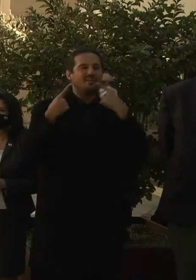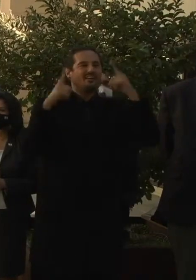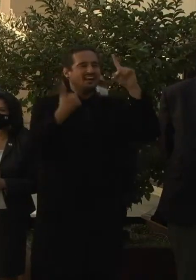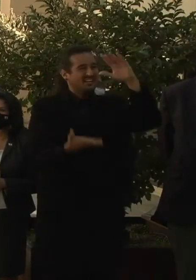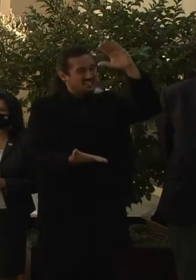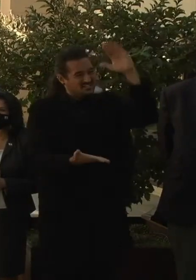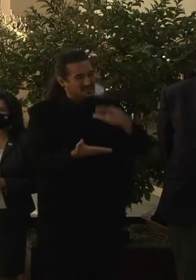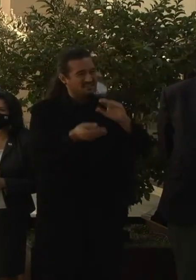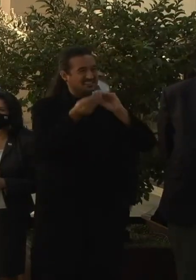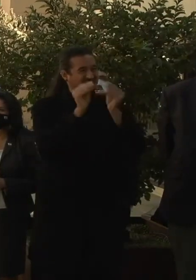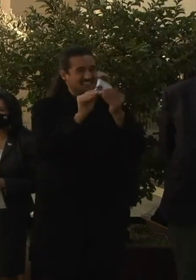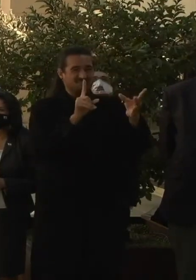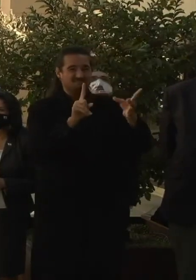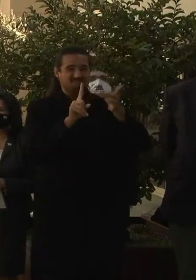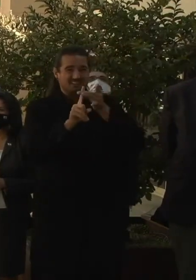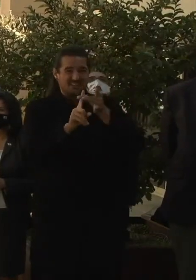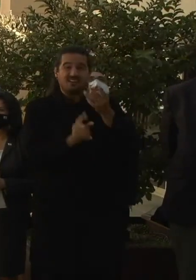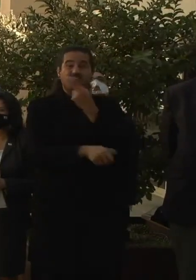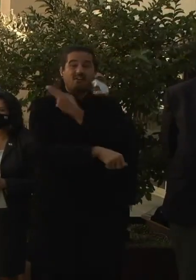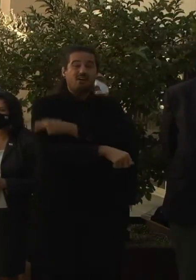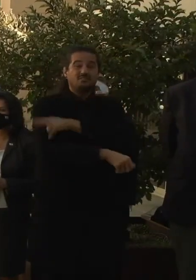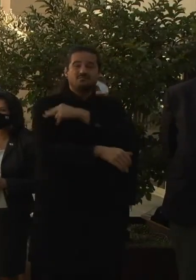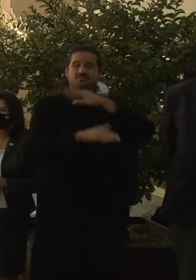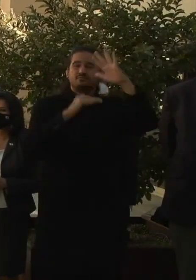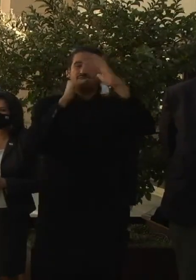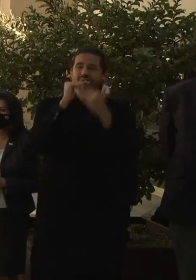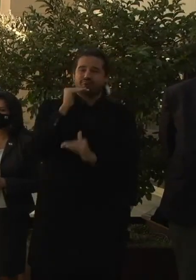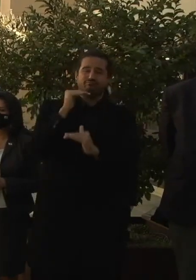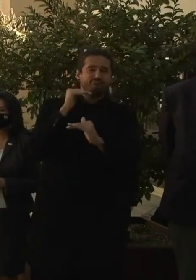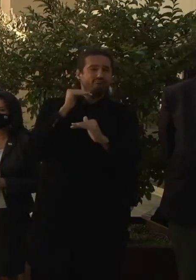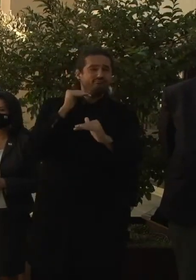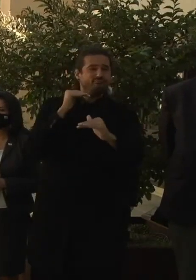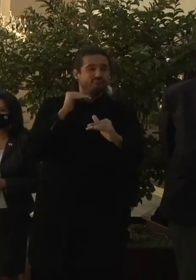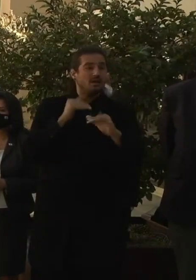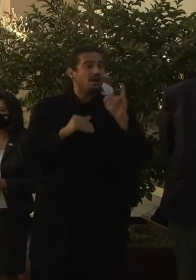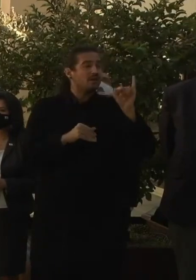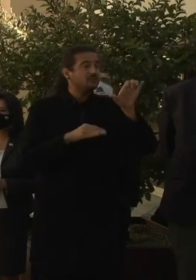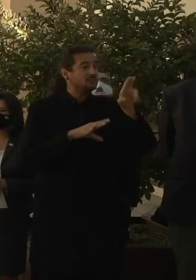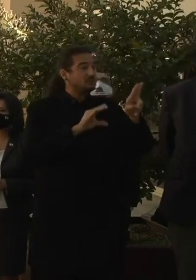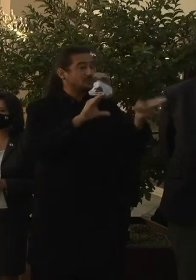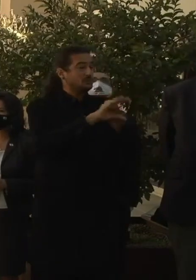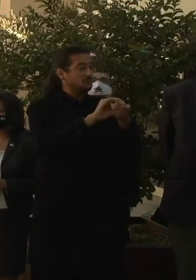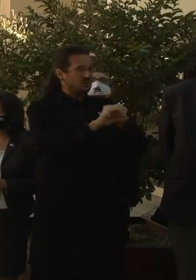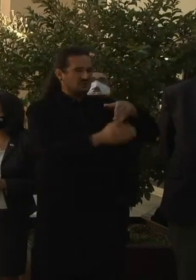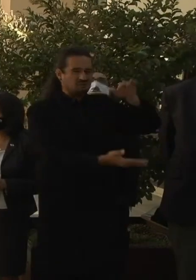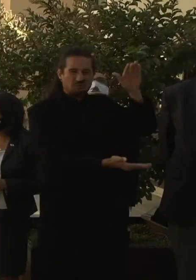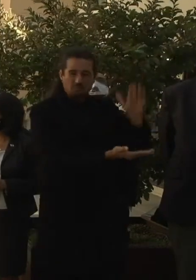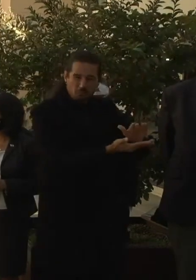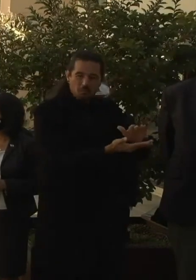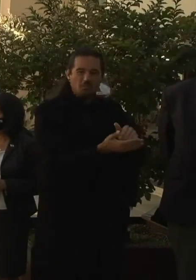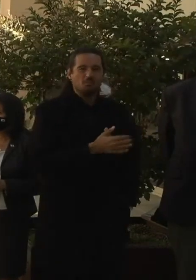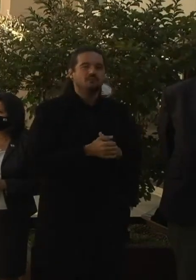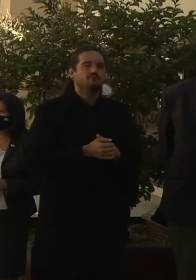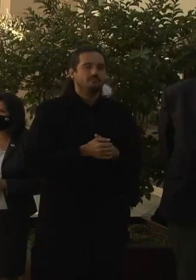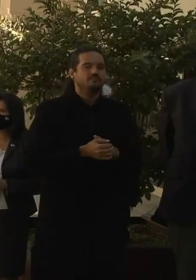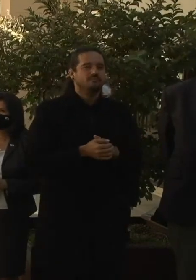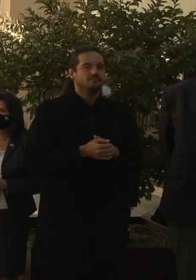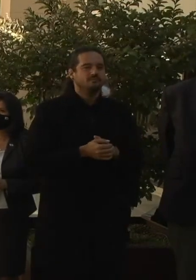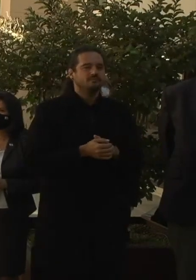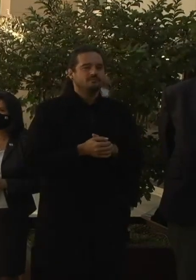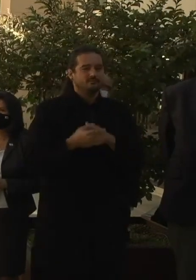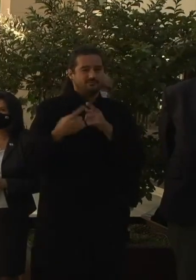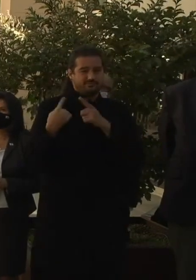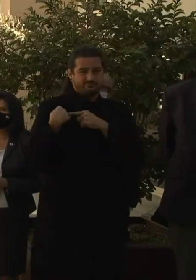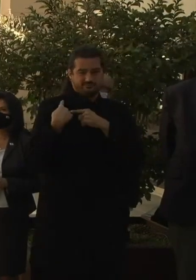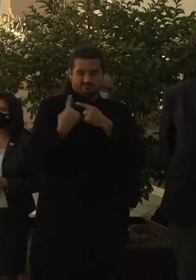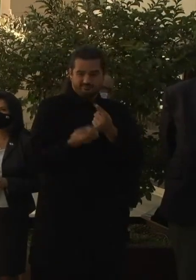reduction in hospitalizations and ICUs all across this state over the course of the last many weeks, as well as provided a little